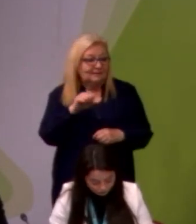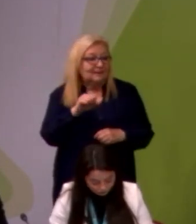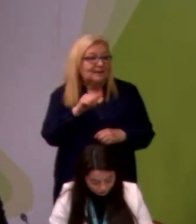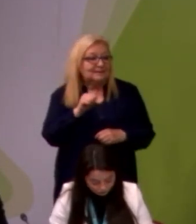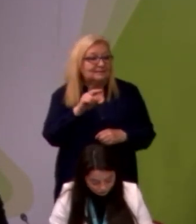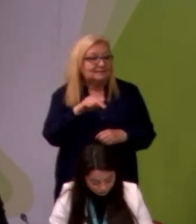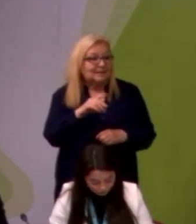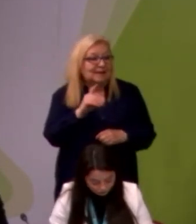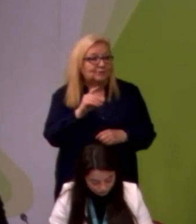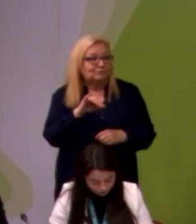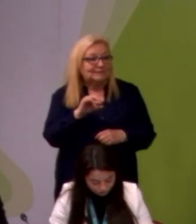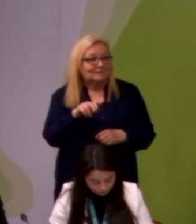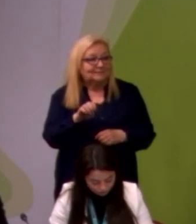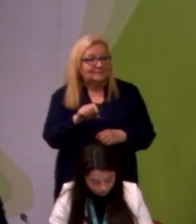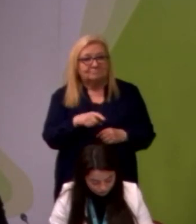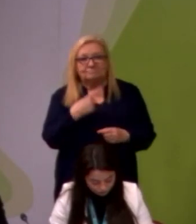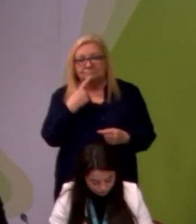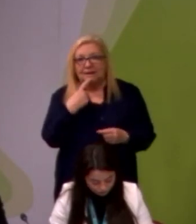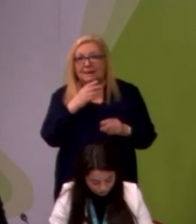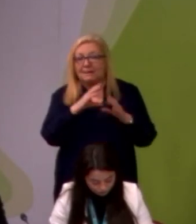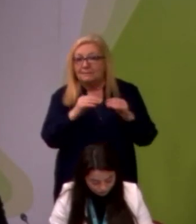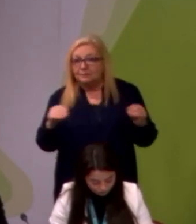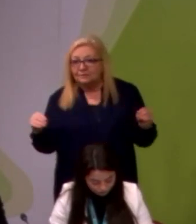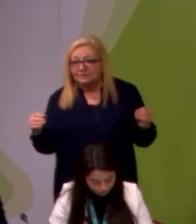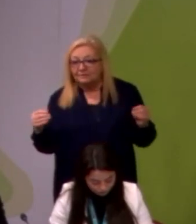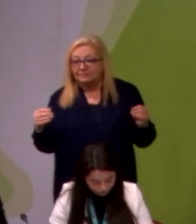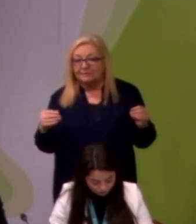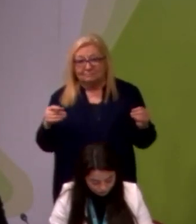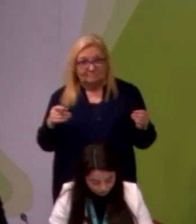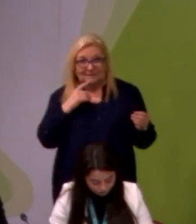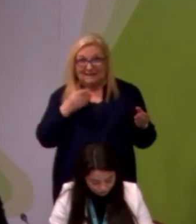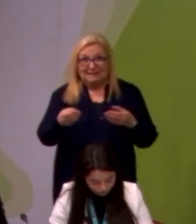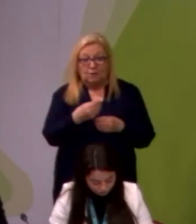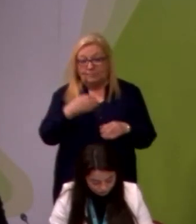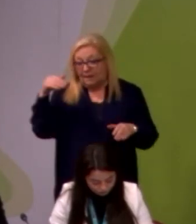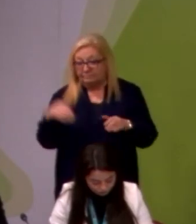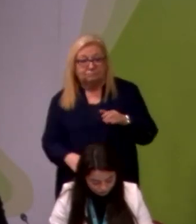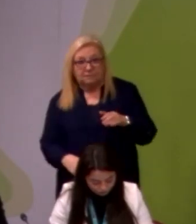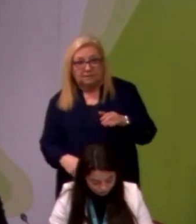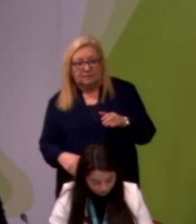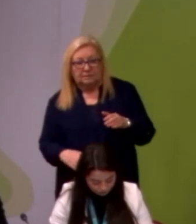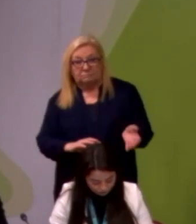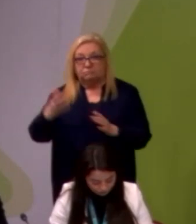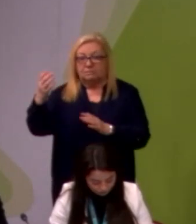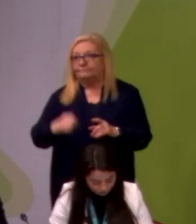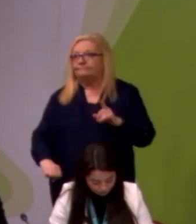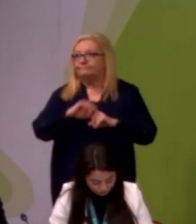Lebanon, and again about the impact of the economic crash in Lebanon. And how only 1% of